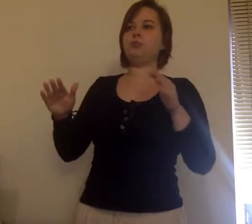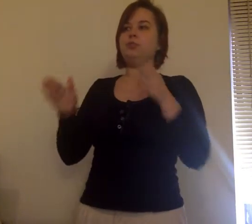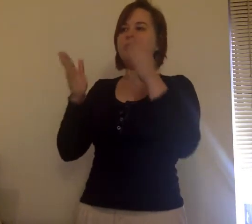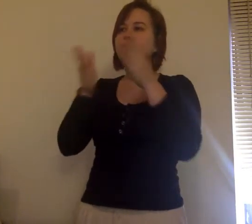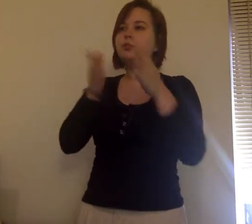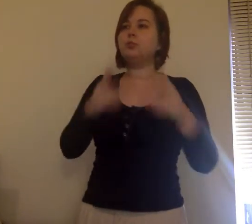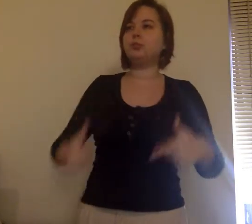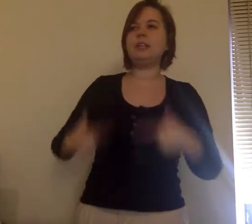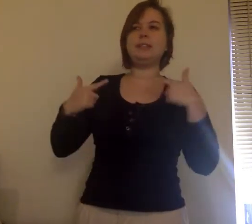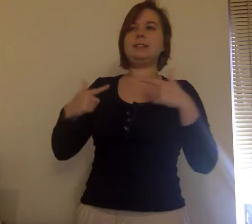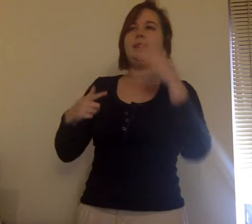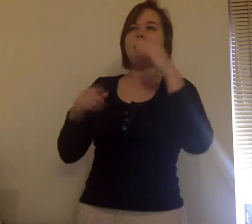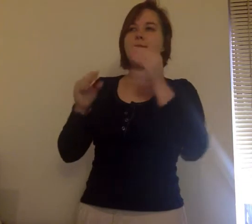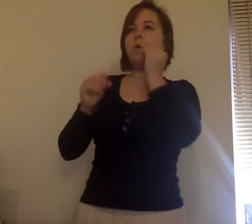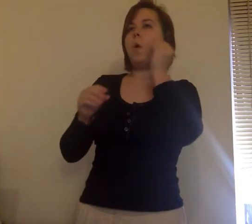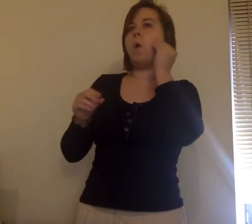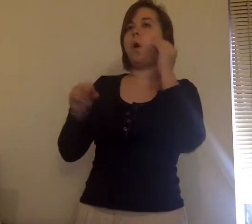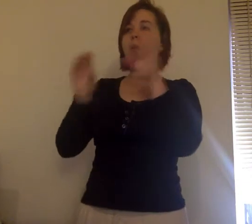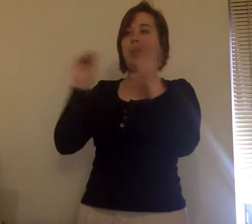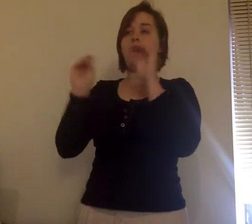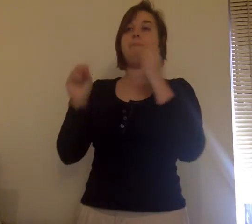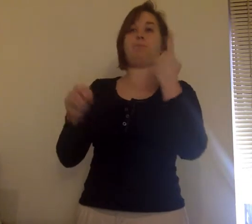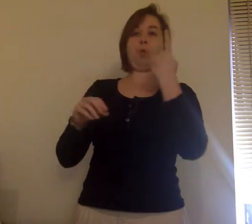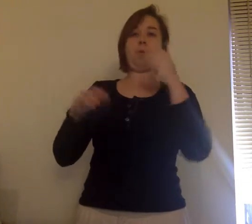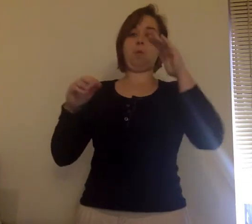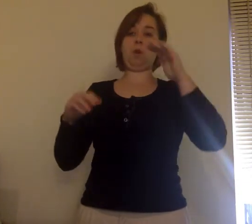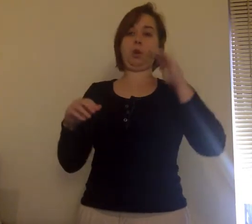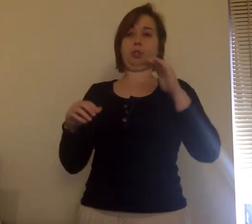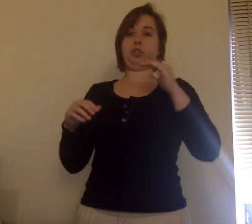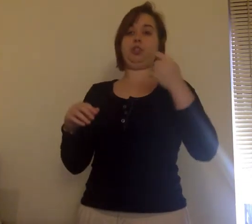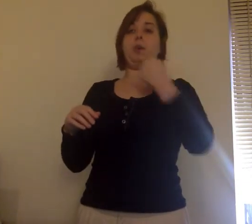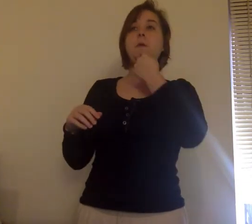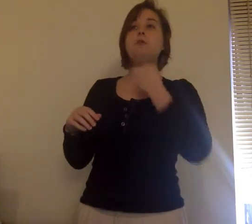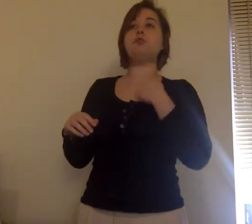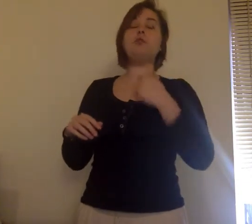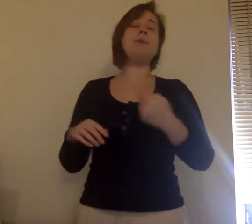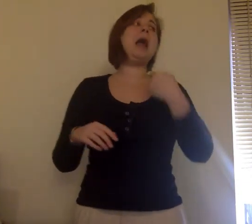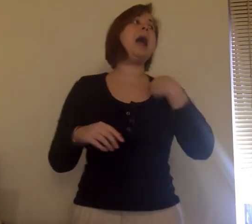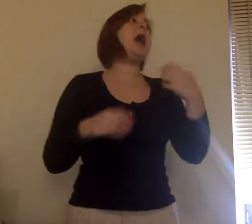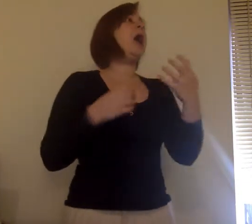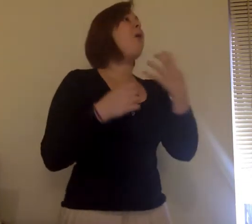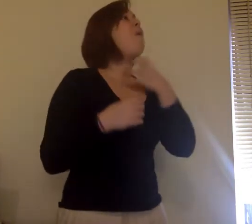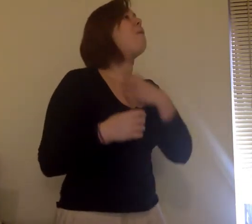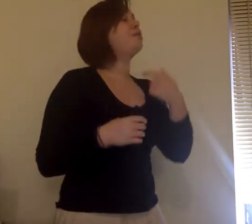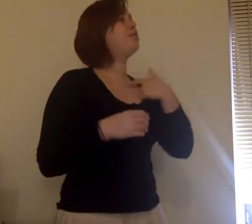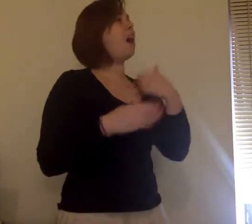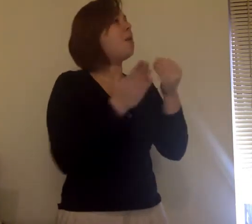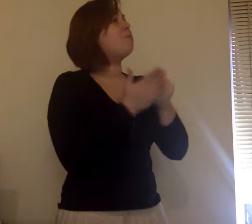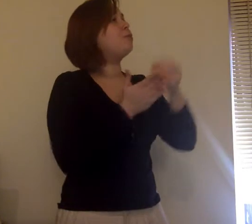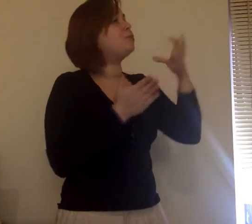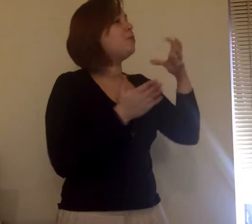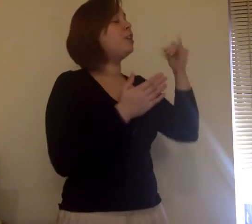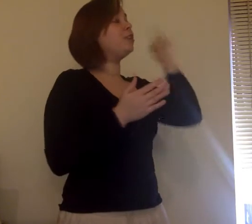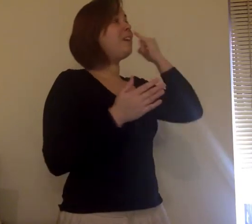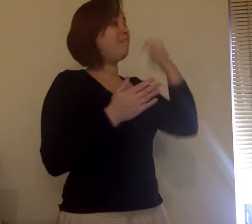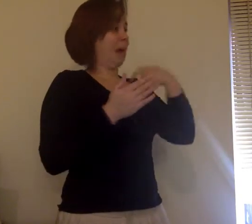rich. And if I were, I would give all the street children food, clothes, medicines,